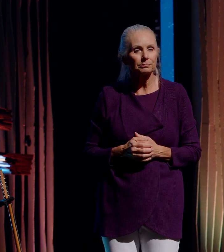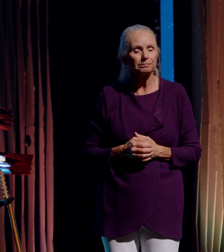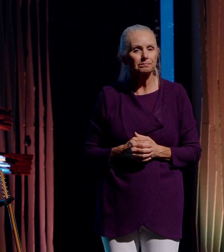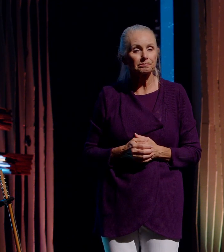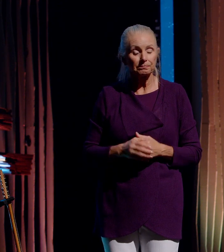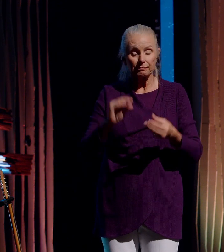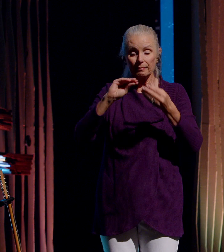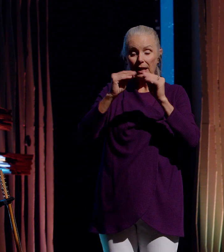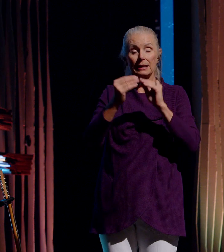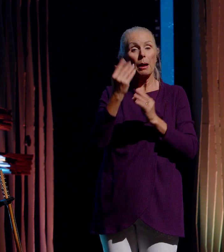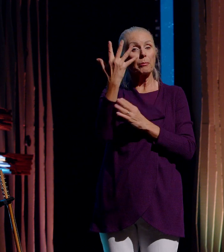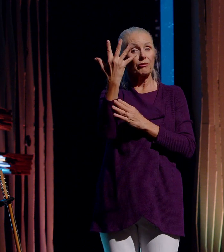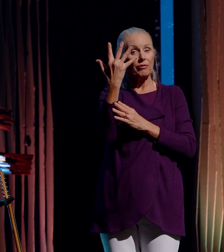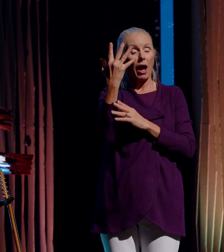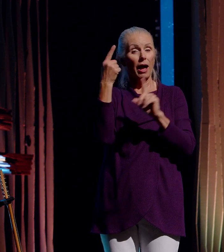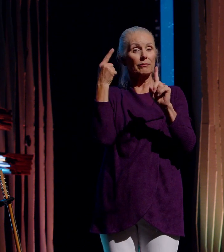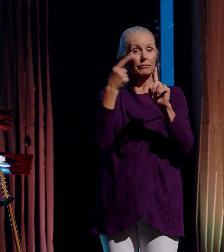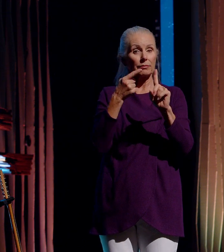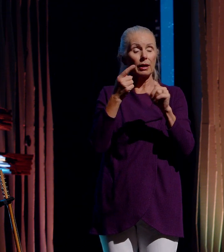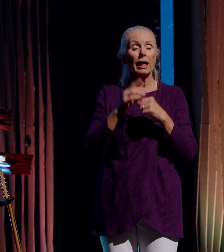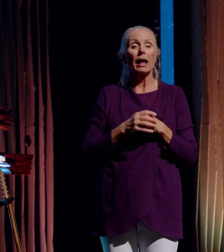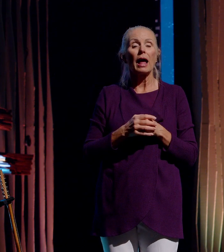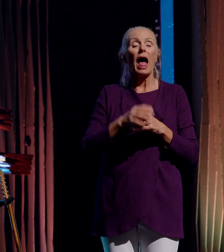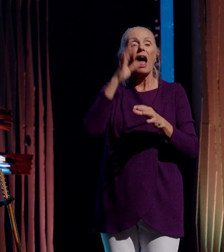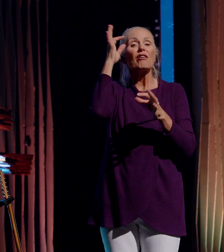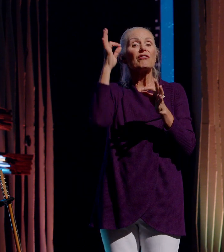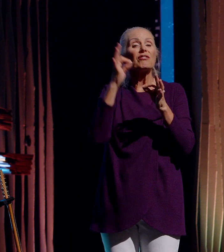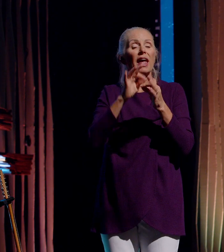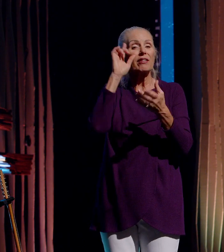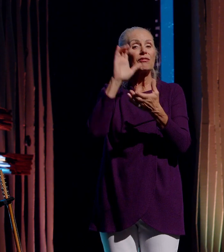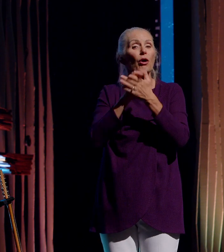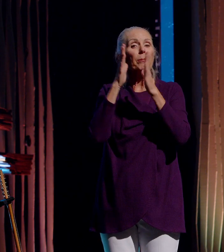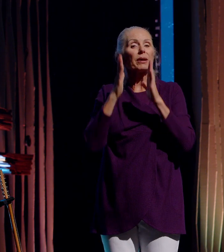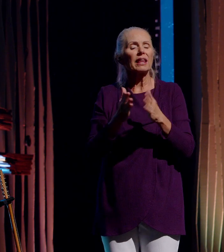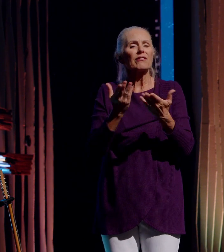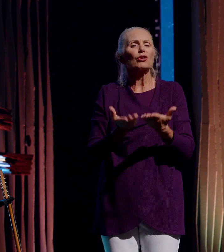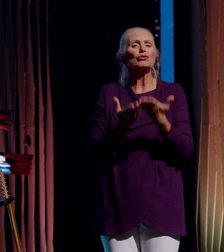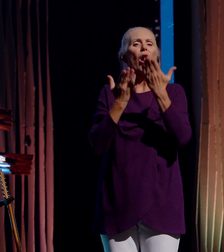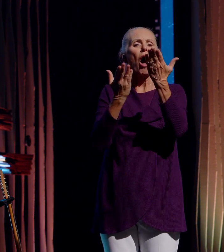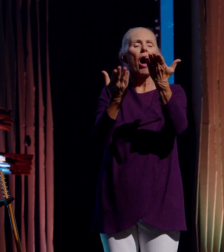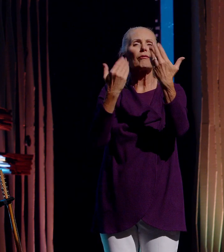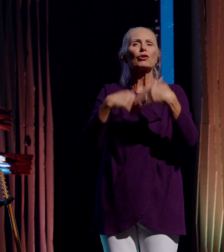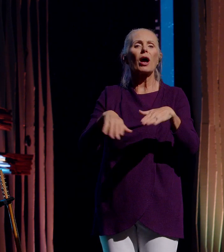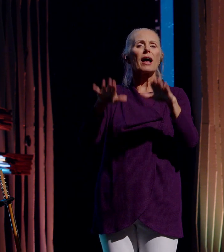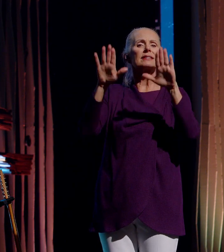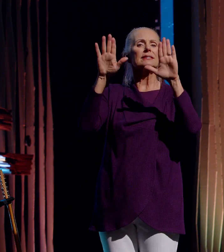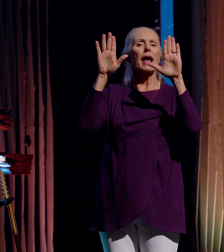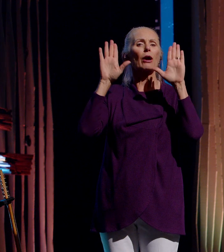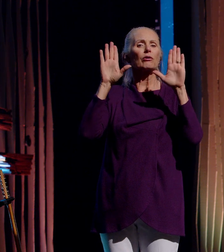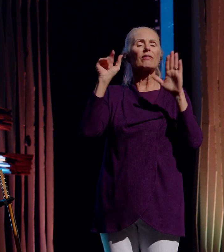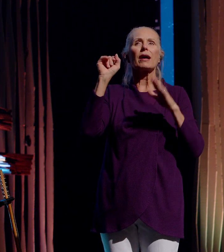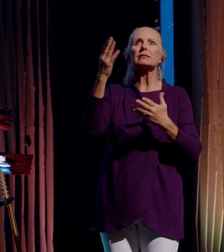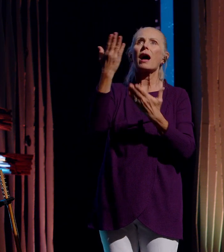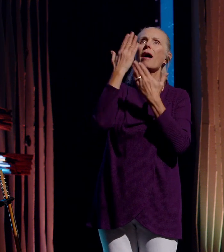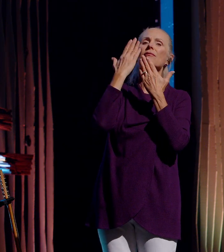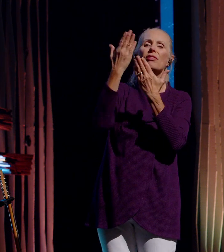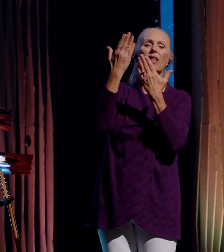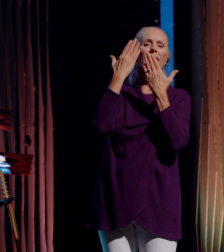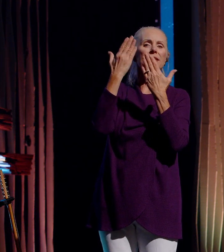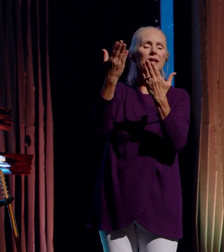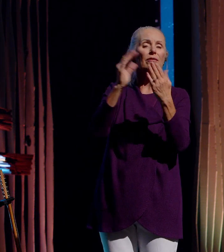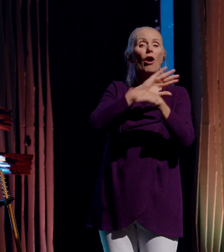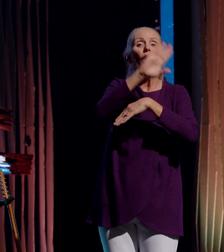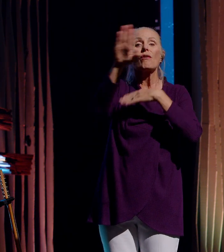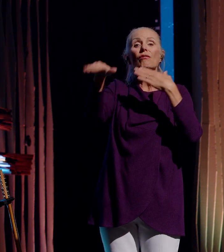Number five on your notes today as we start to close is this: faithful believers offer a sacrifice of thanksgiving for all to